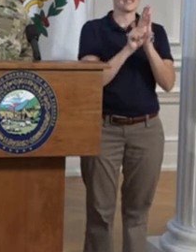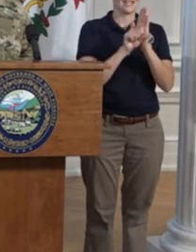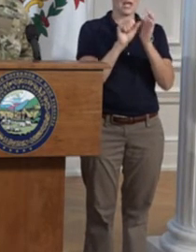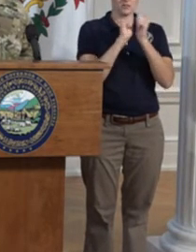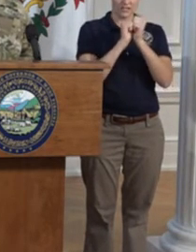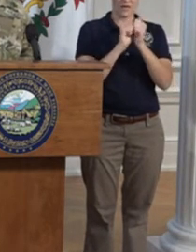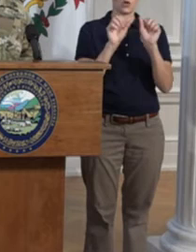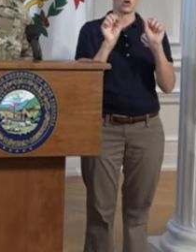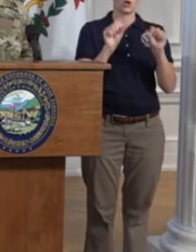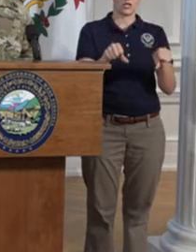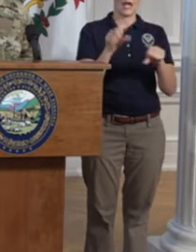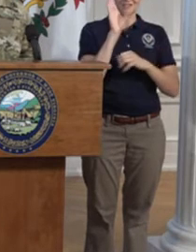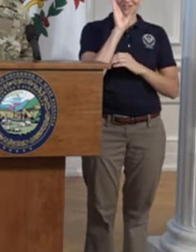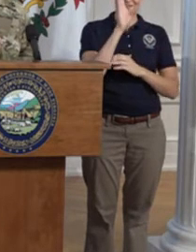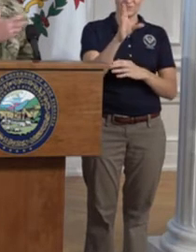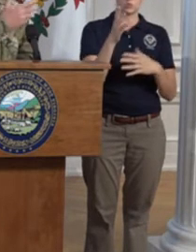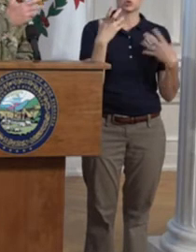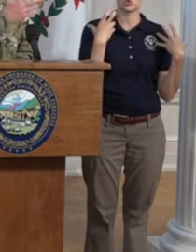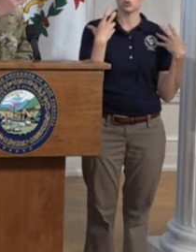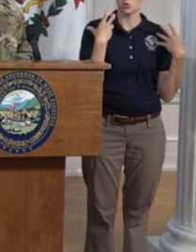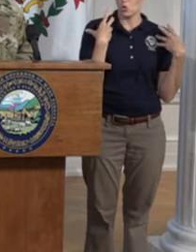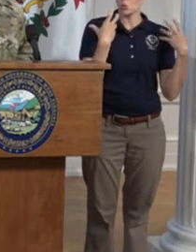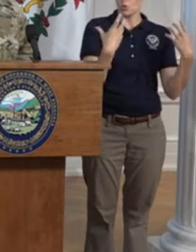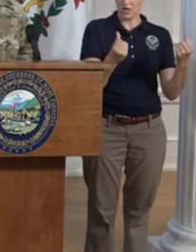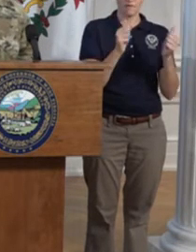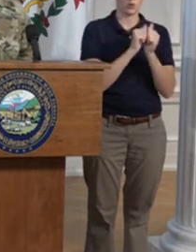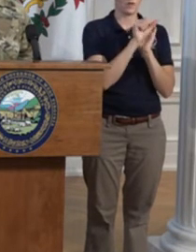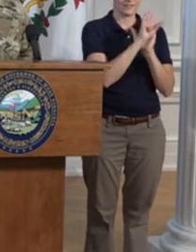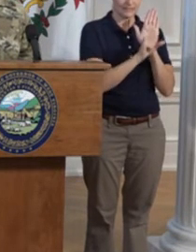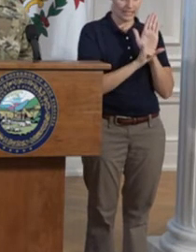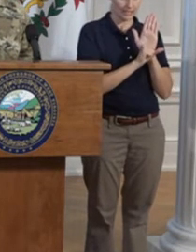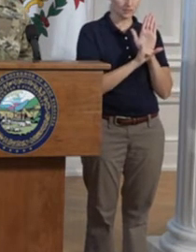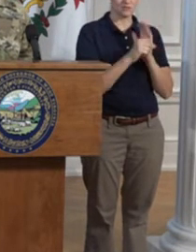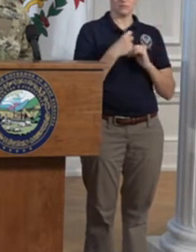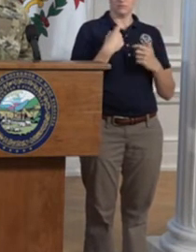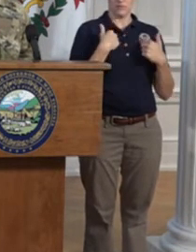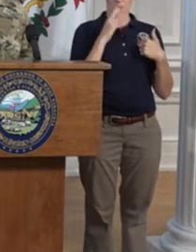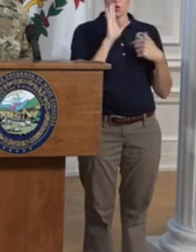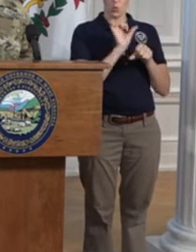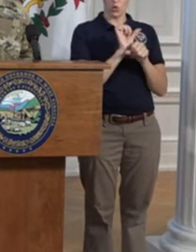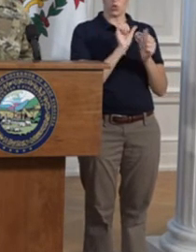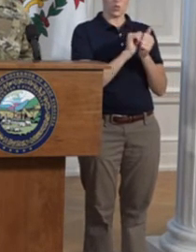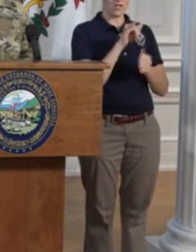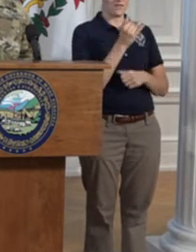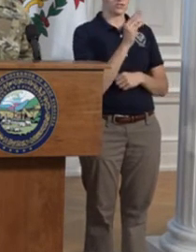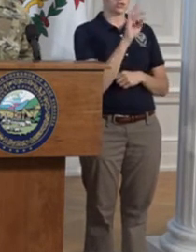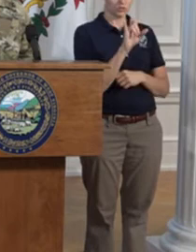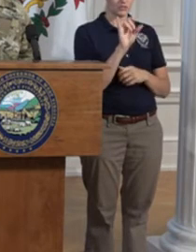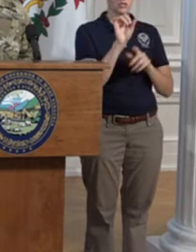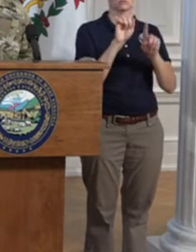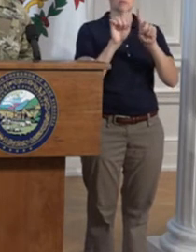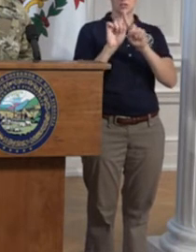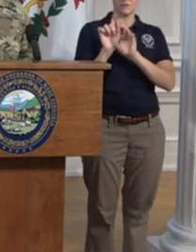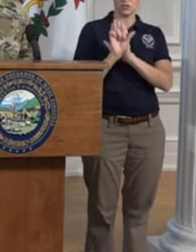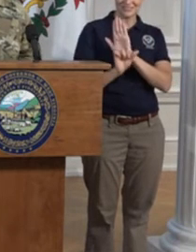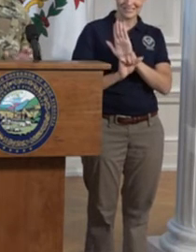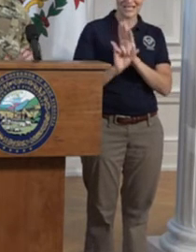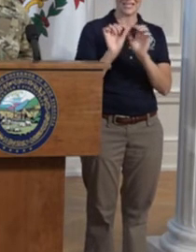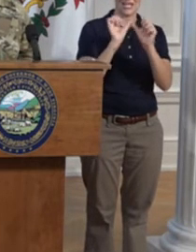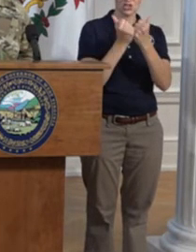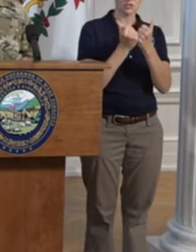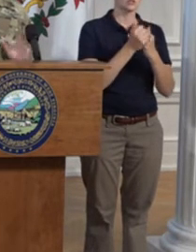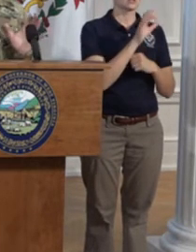And Jimmy and I will be working with Keith and with FEMA and all the other partners and all the other state agencies and federal folks